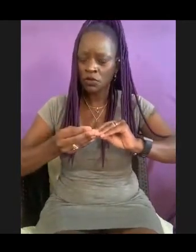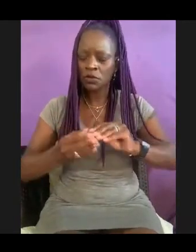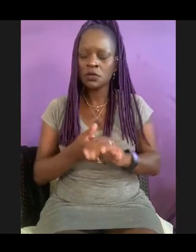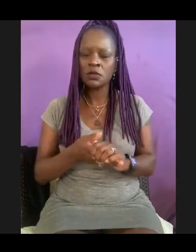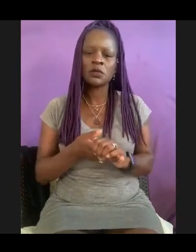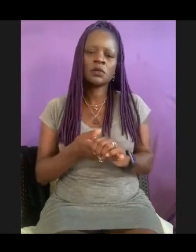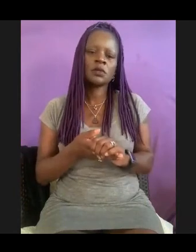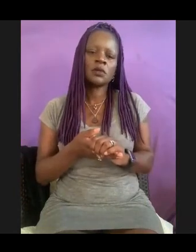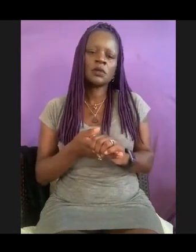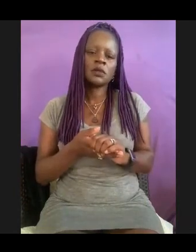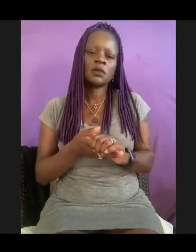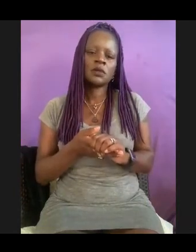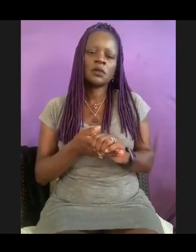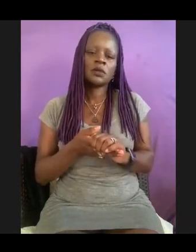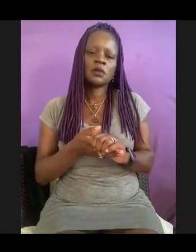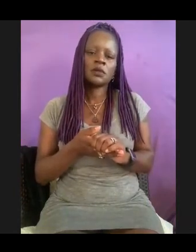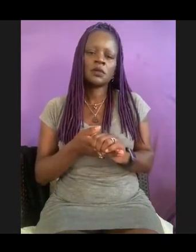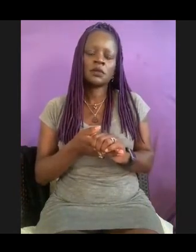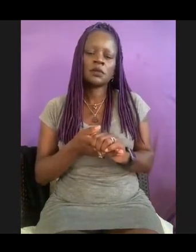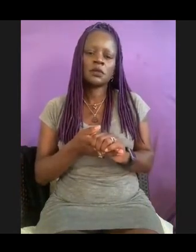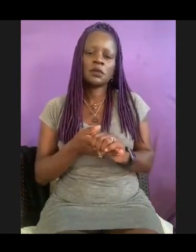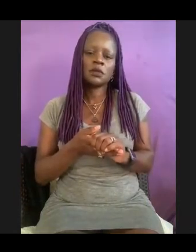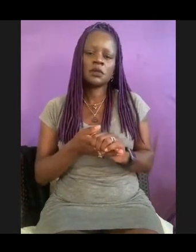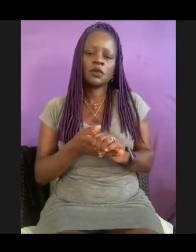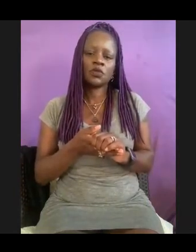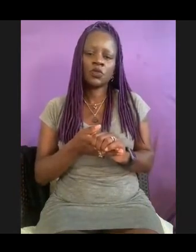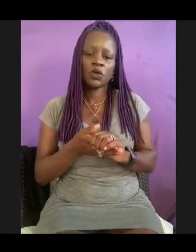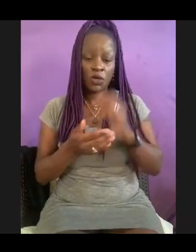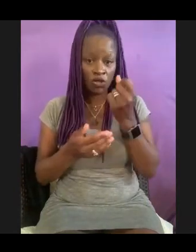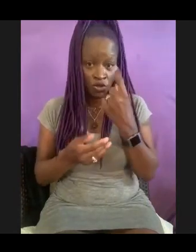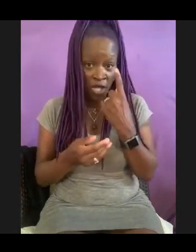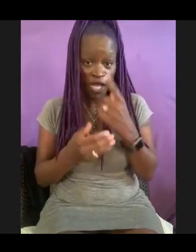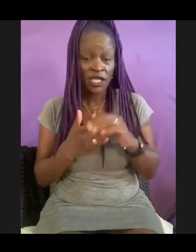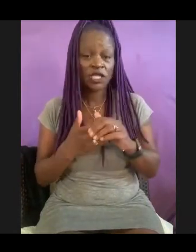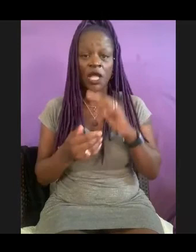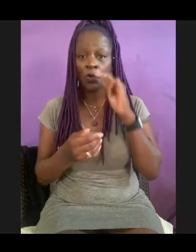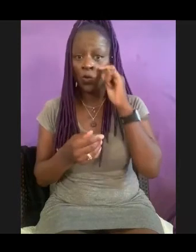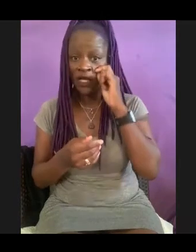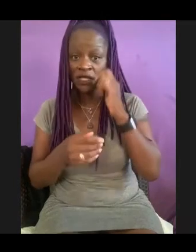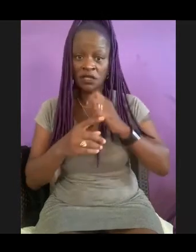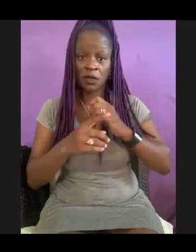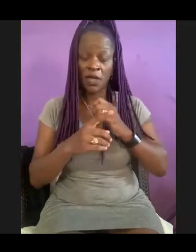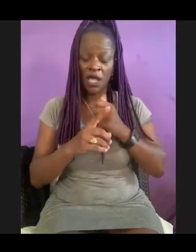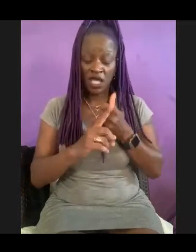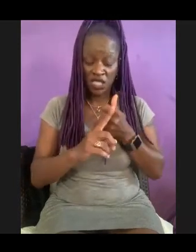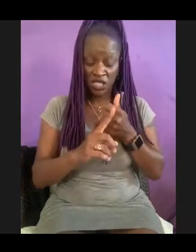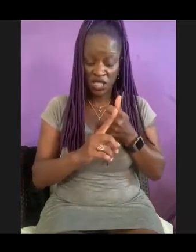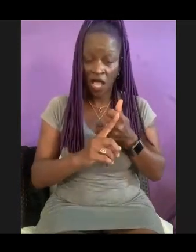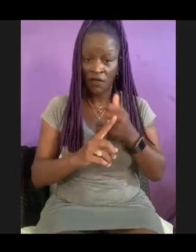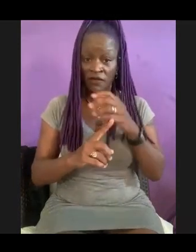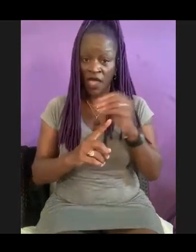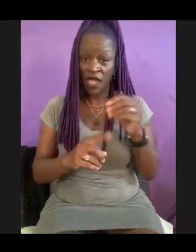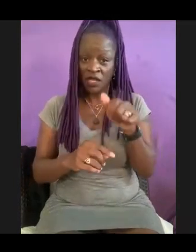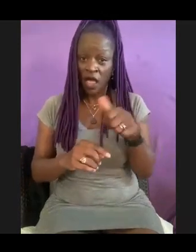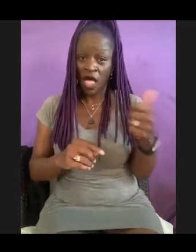What we know is that institutionalized racism manifests itself both in material conditions and